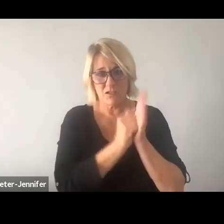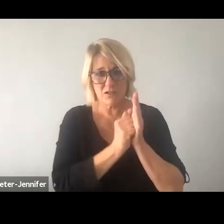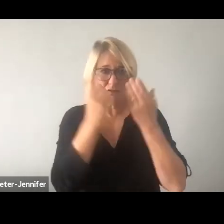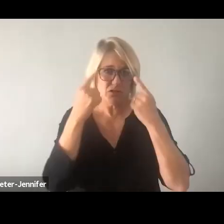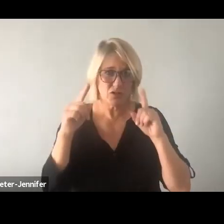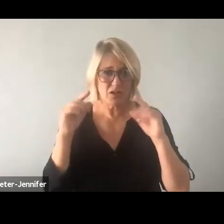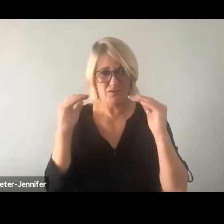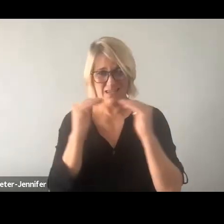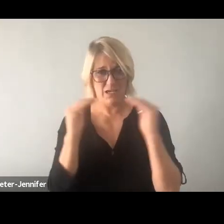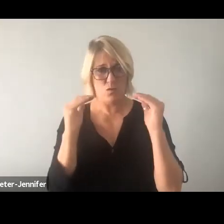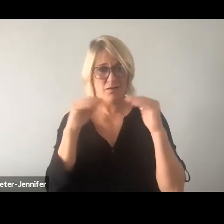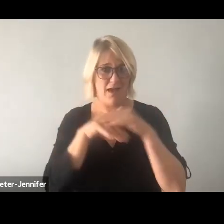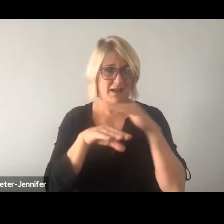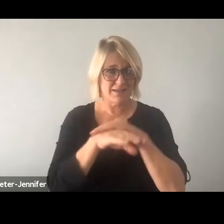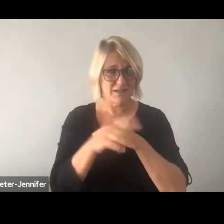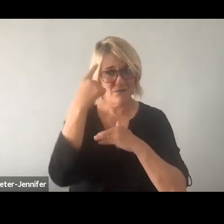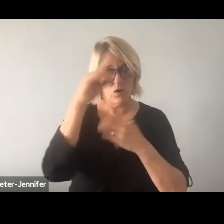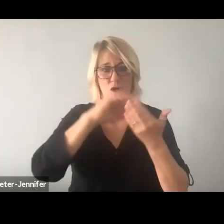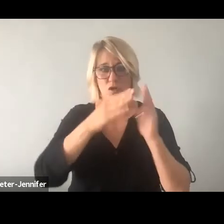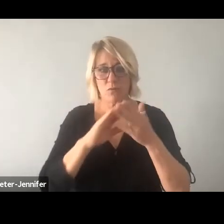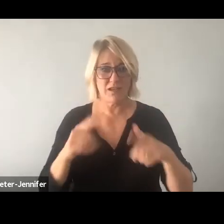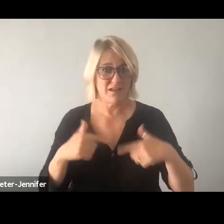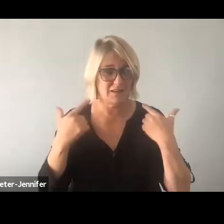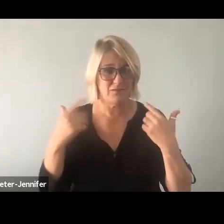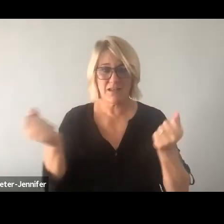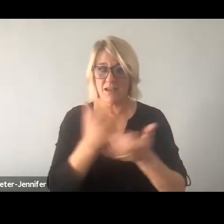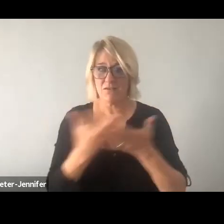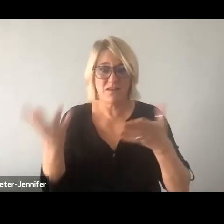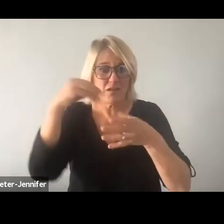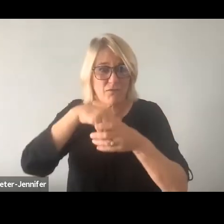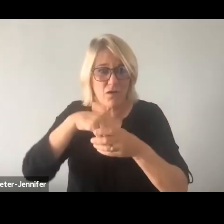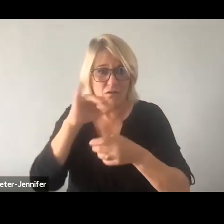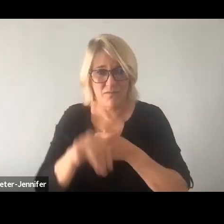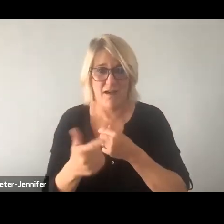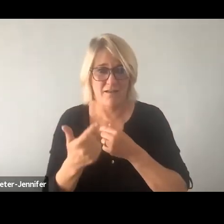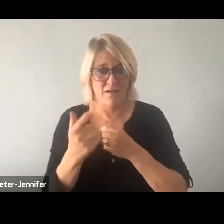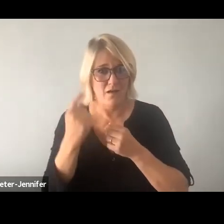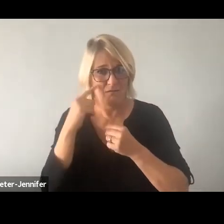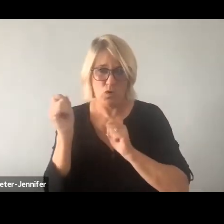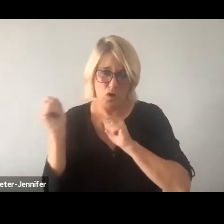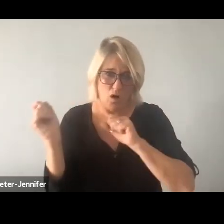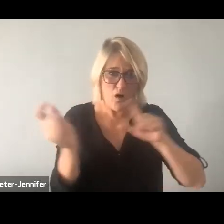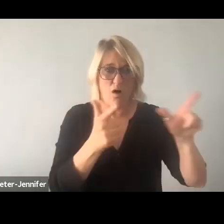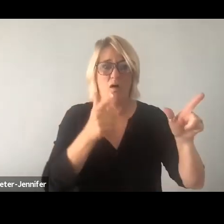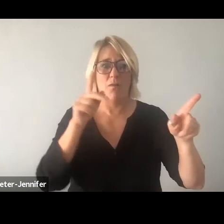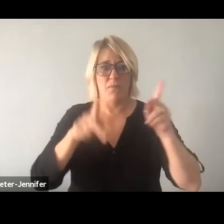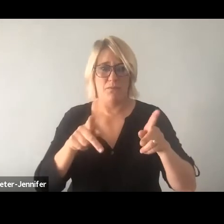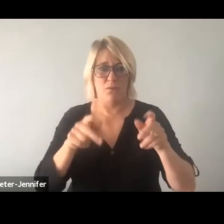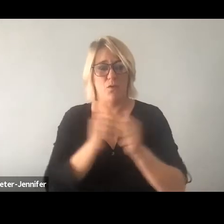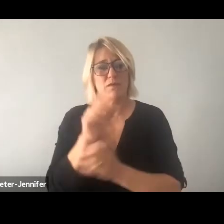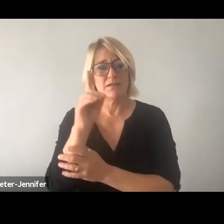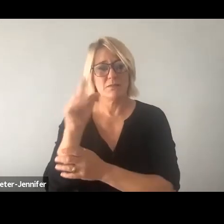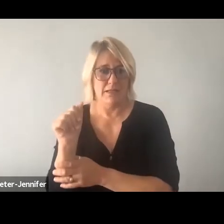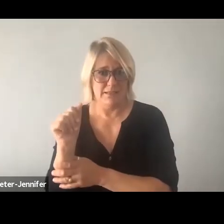equal access to community living and everything that goes with it for all people with